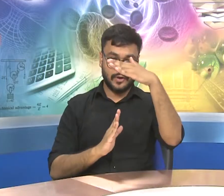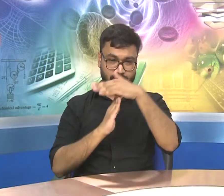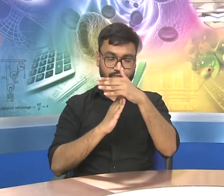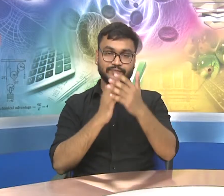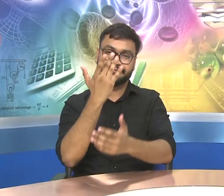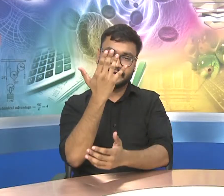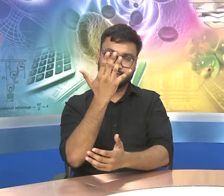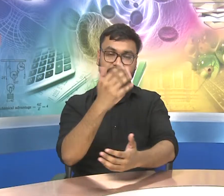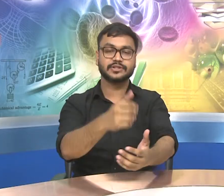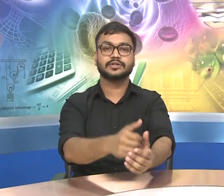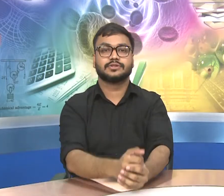It's time for short break.